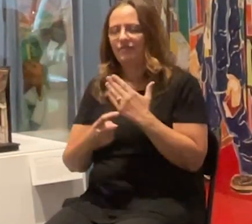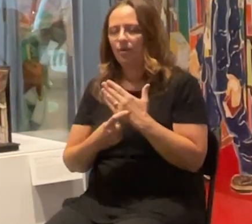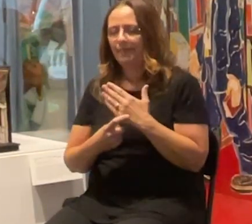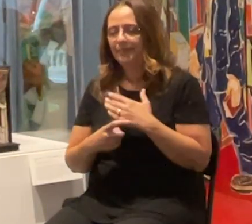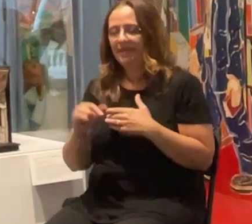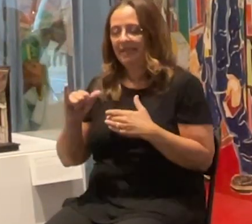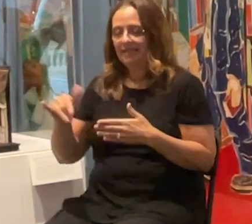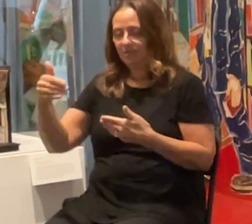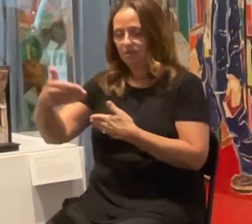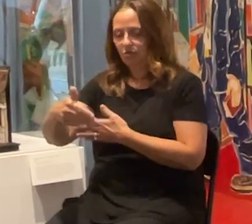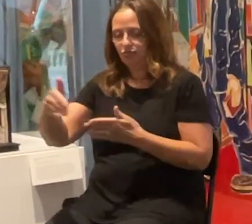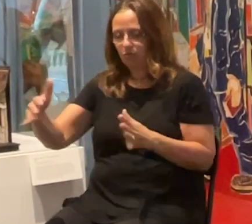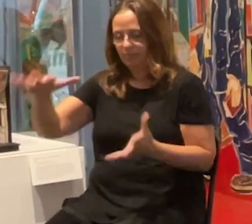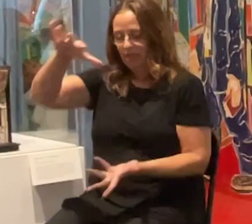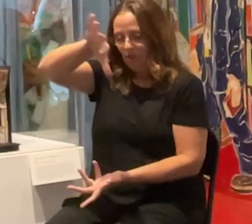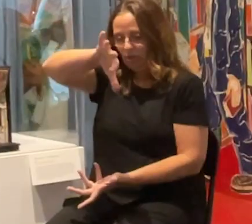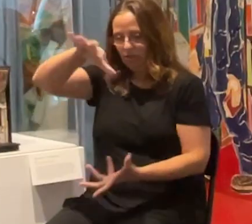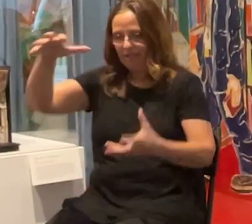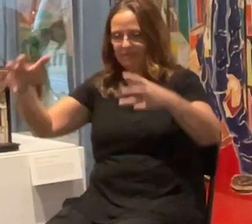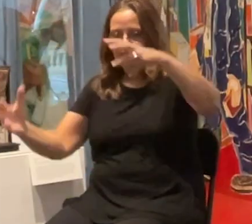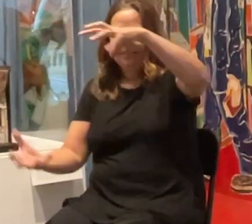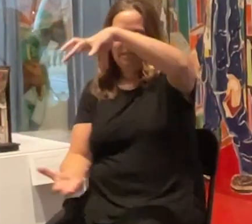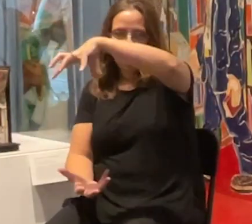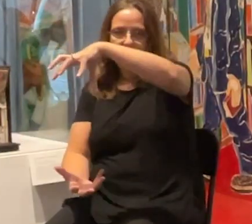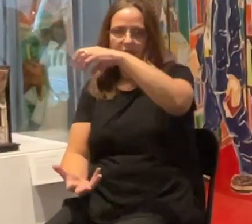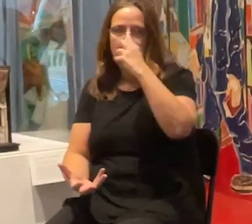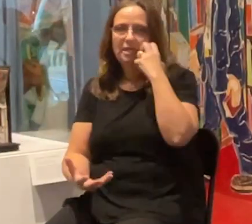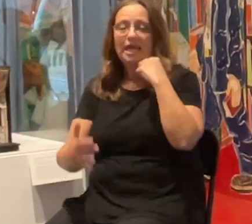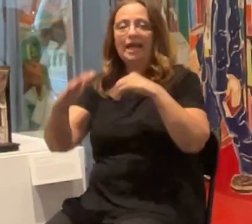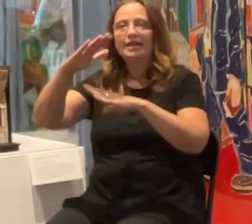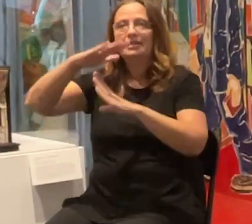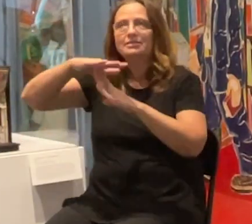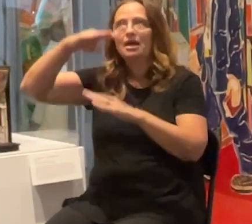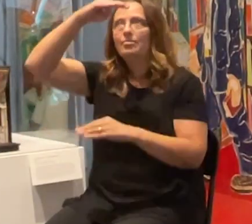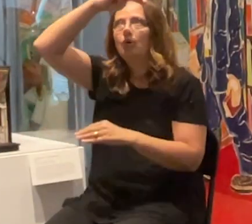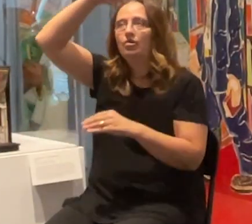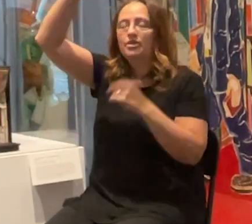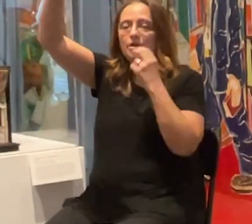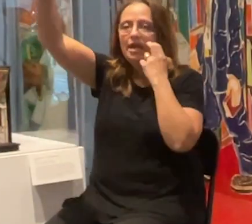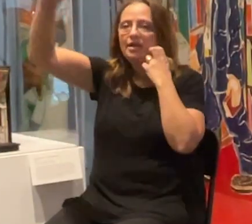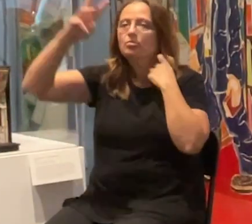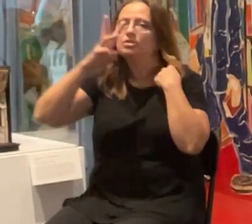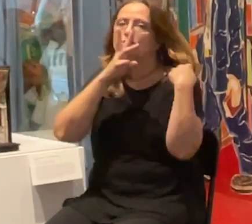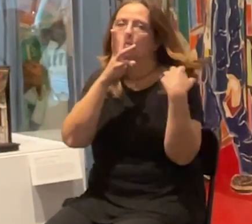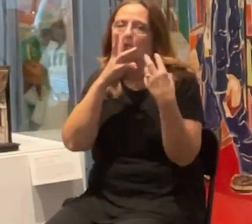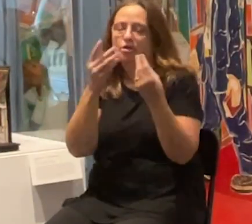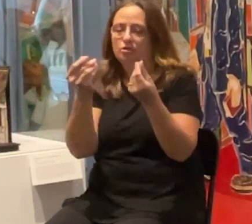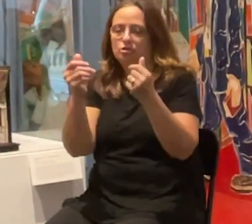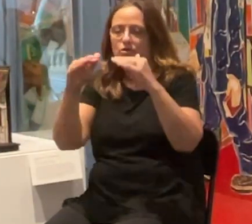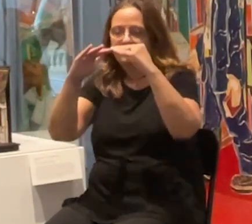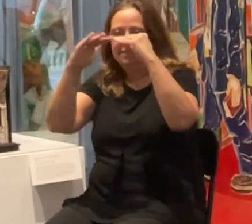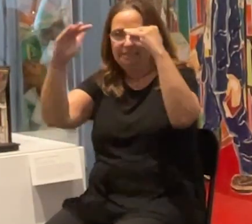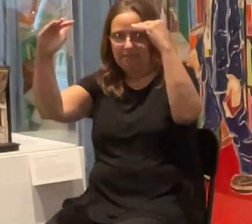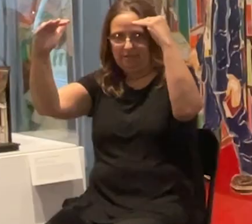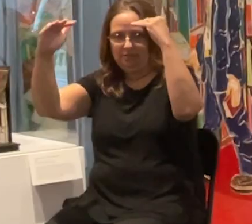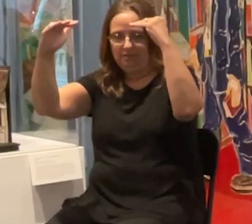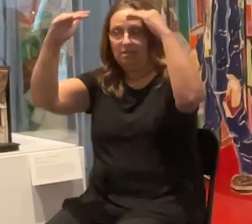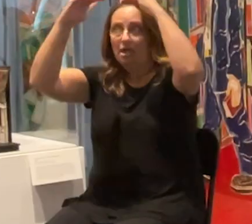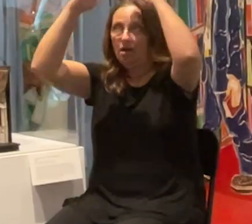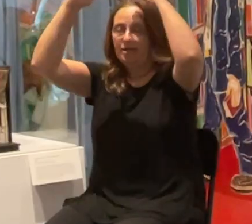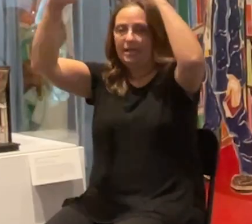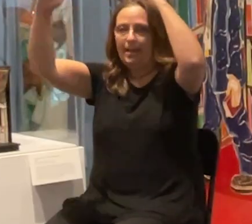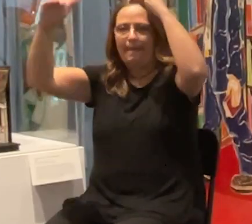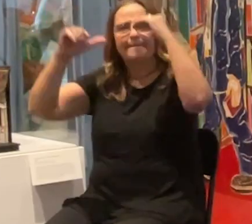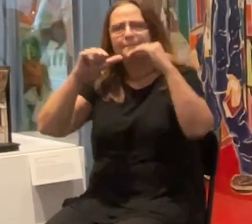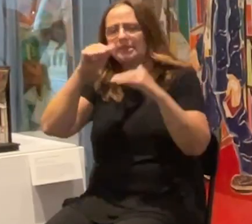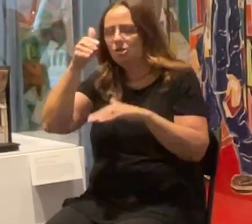a room that was turned upside down so that the top surface just over your head was the water surface. And it wasn't